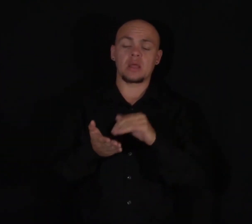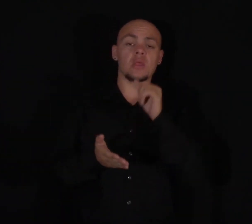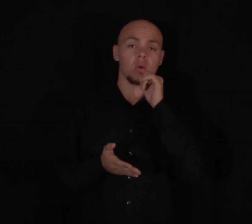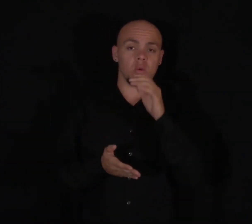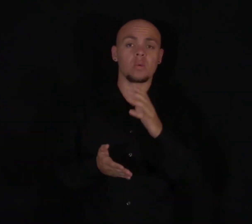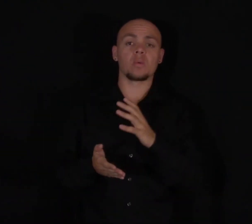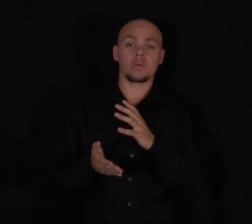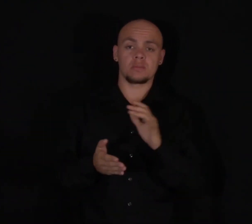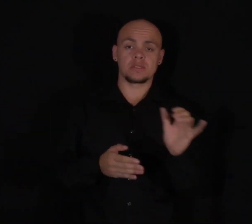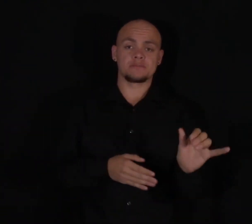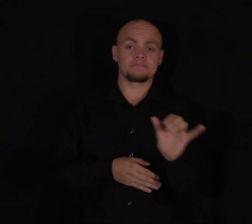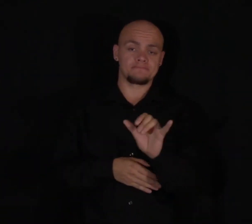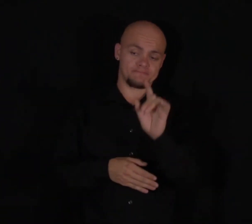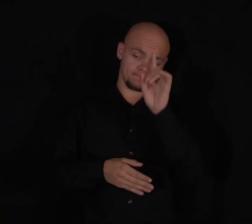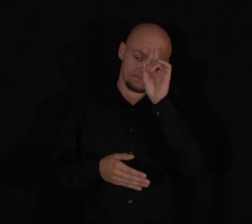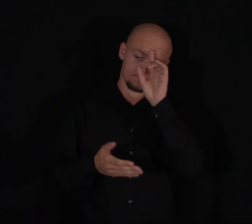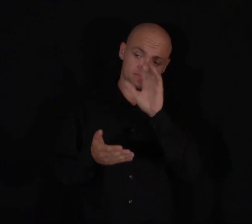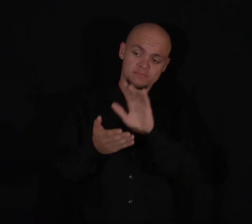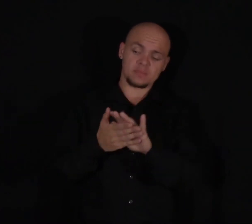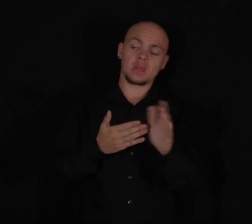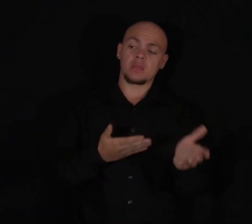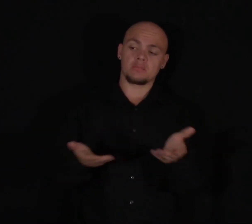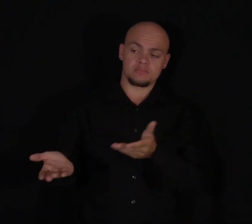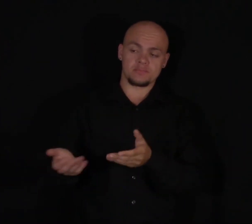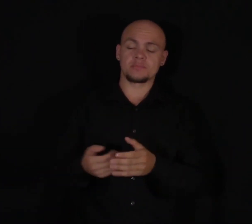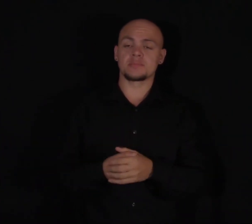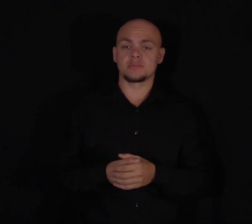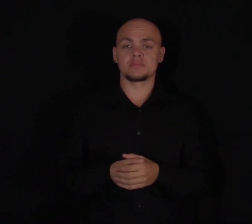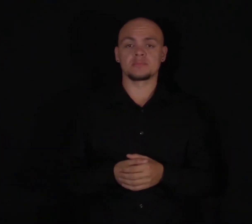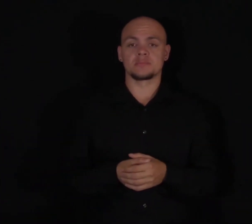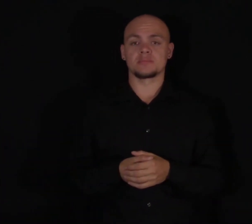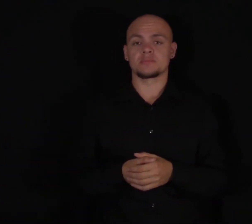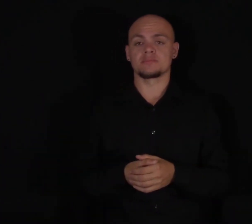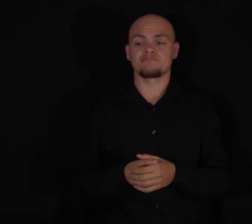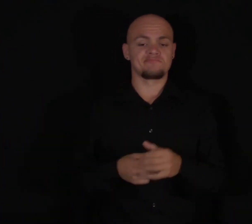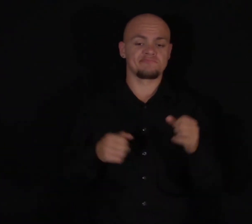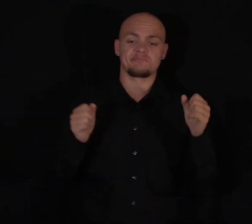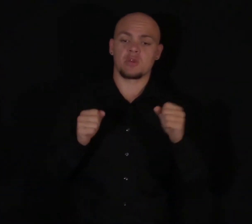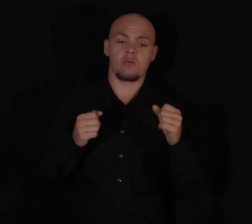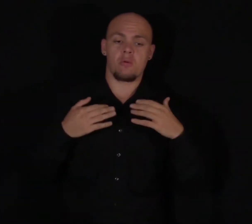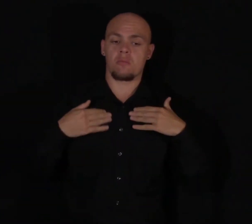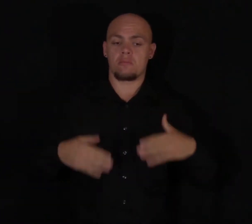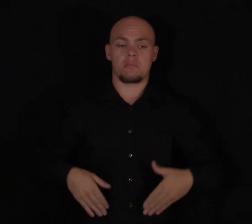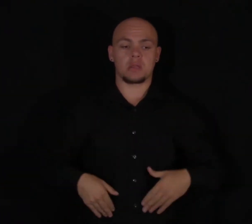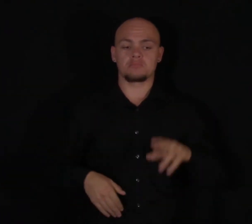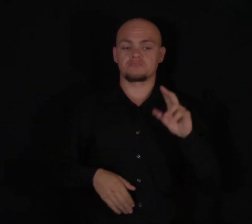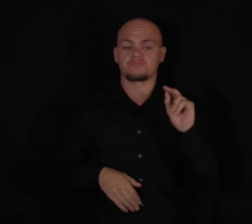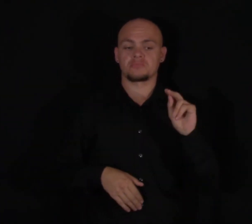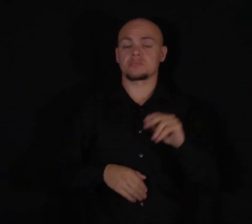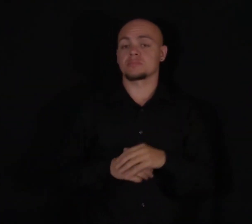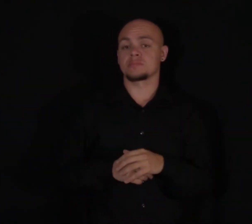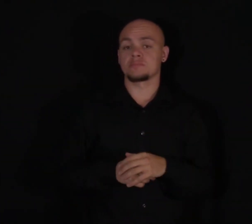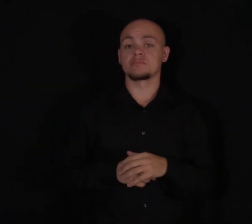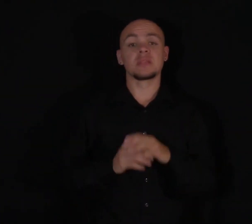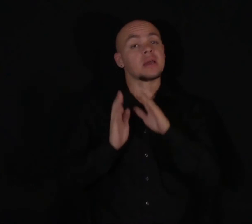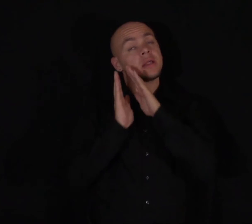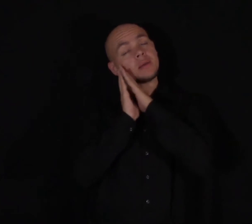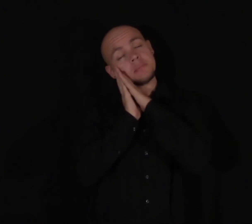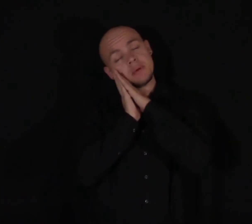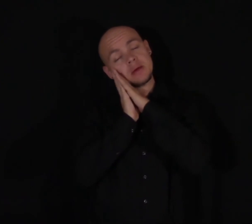fishermen having brought the body into her house. It was not cold. They put it into a bed and rubbed it, and Daniel